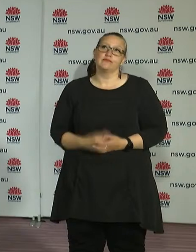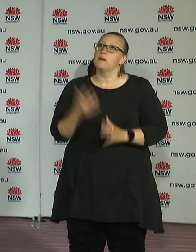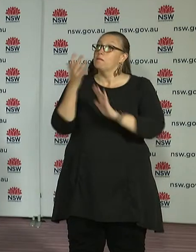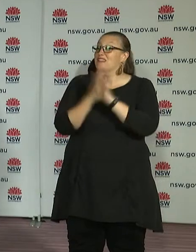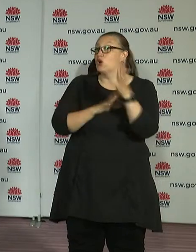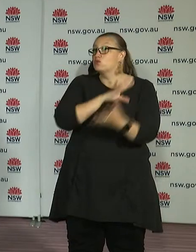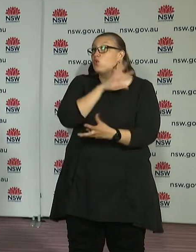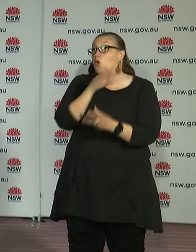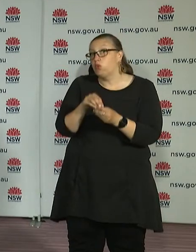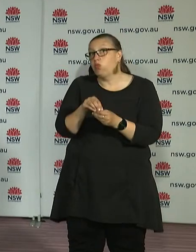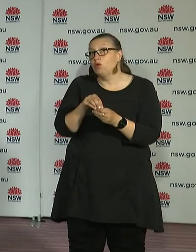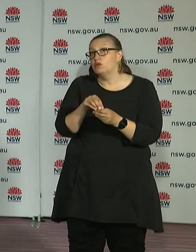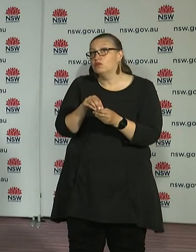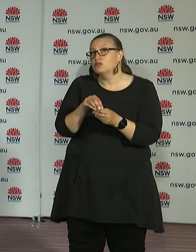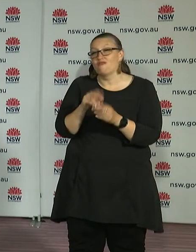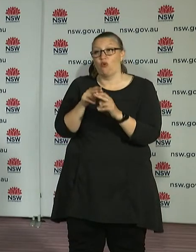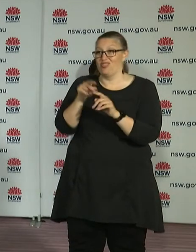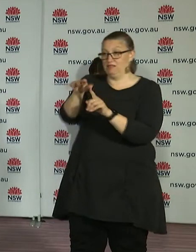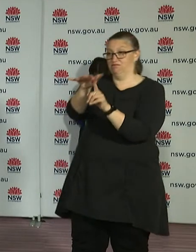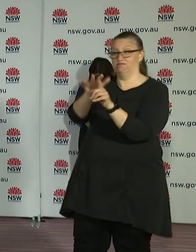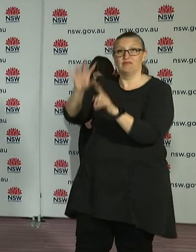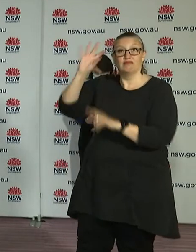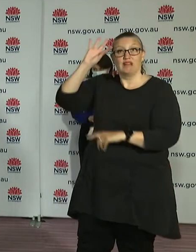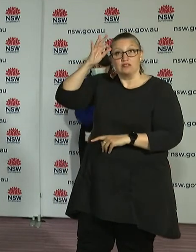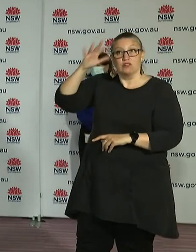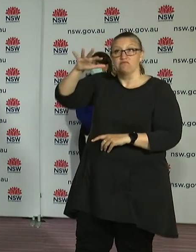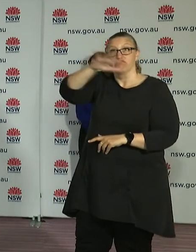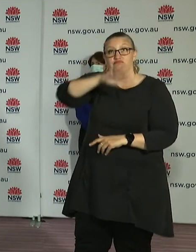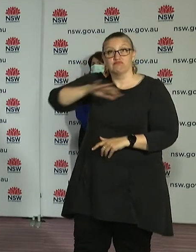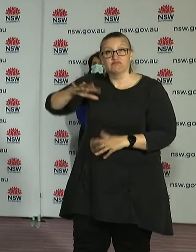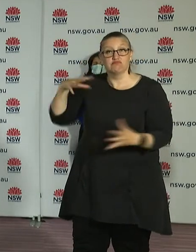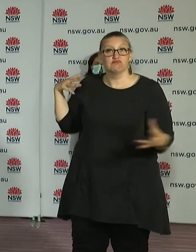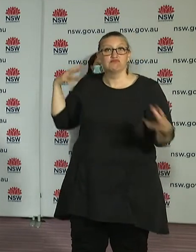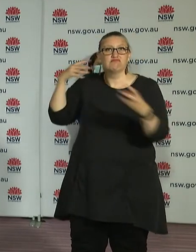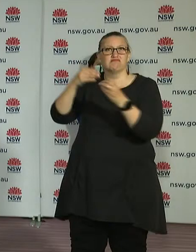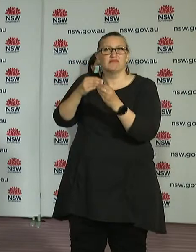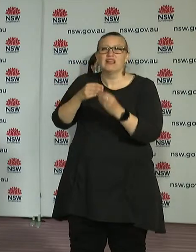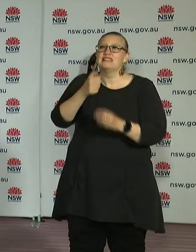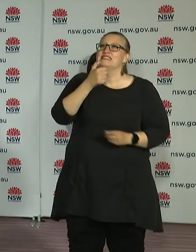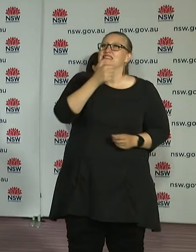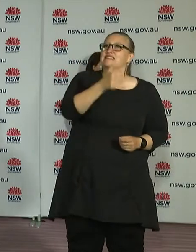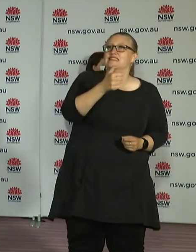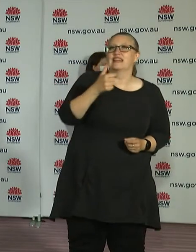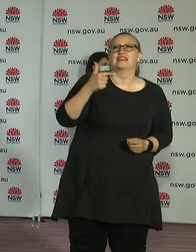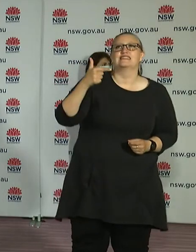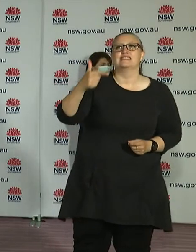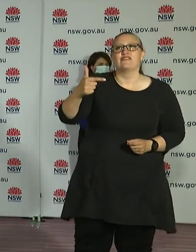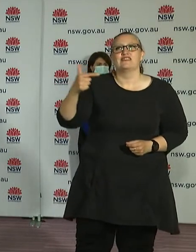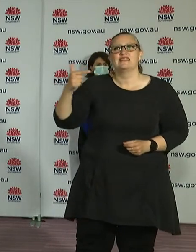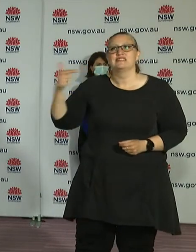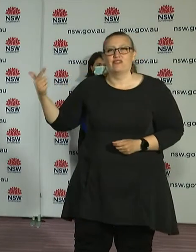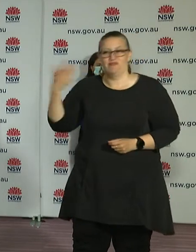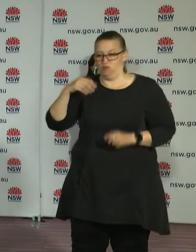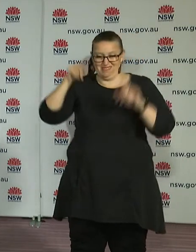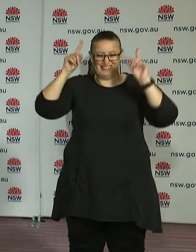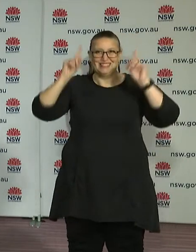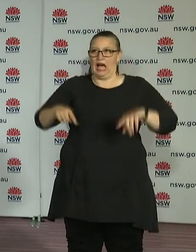brings the total in that particular local health district to 677 since this outbreak.